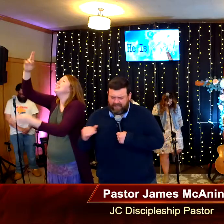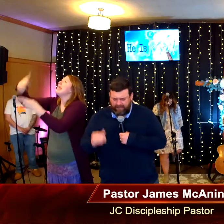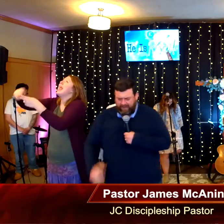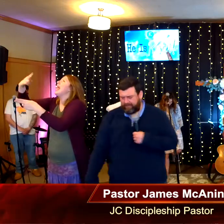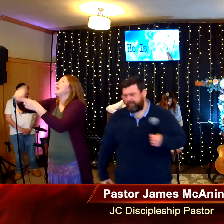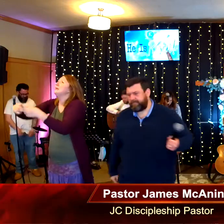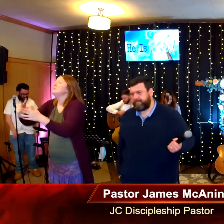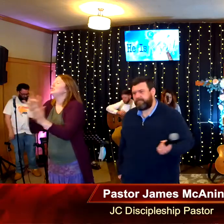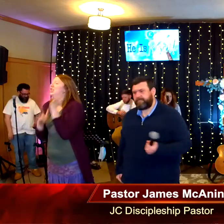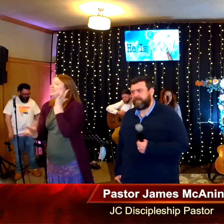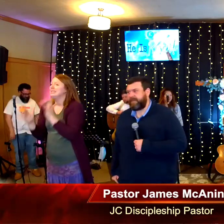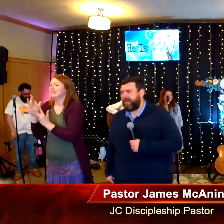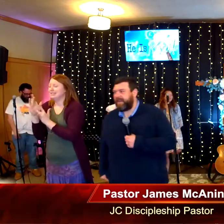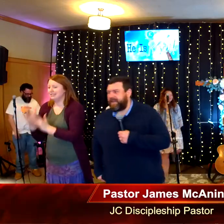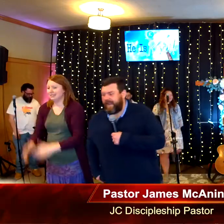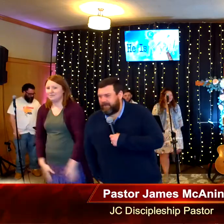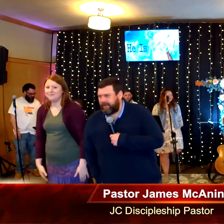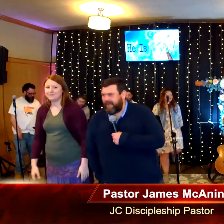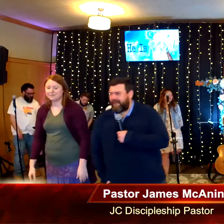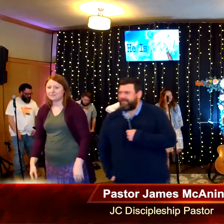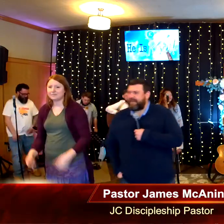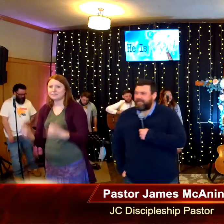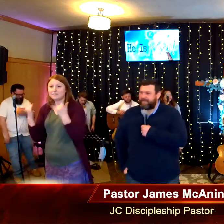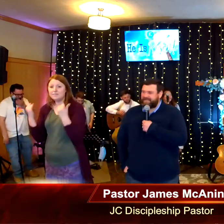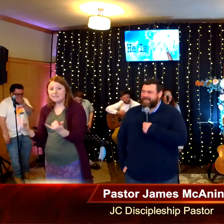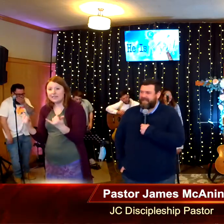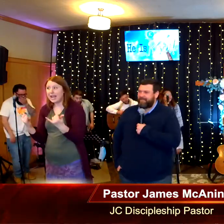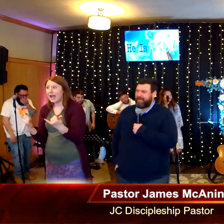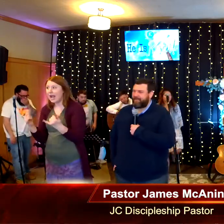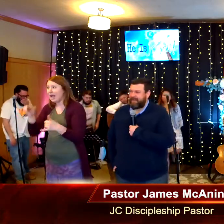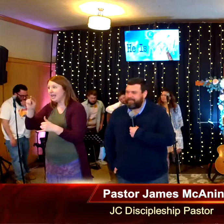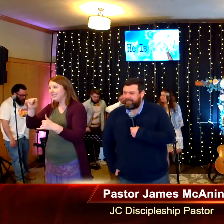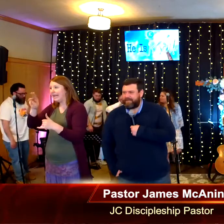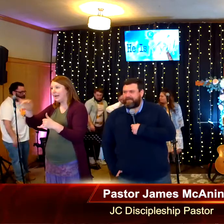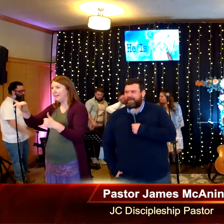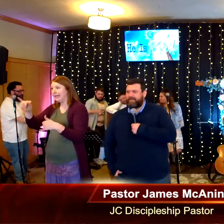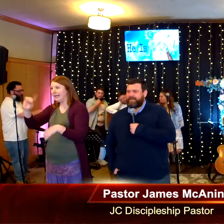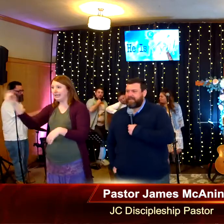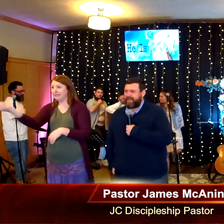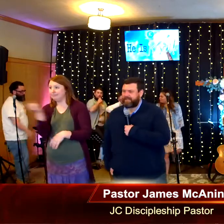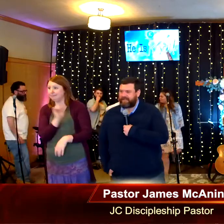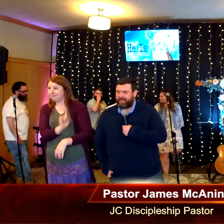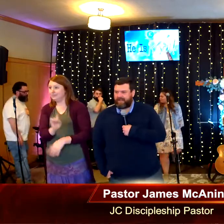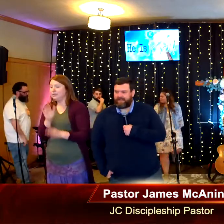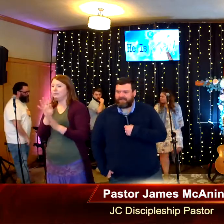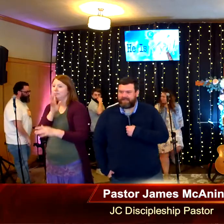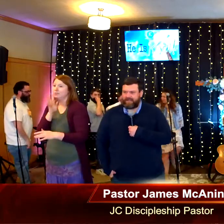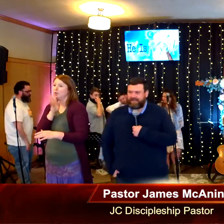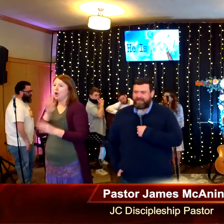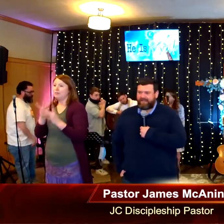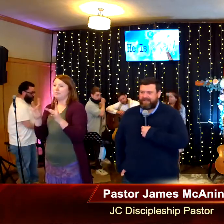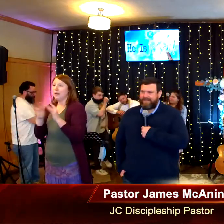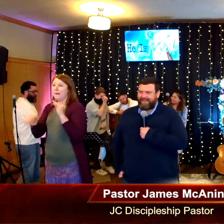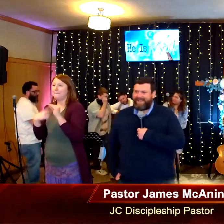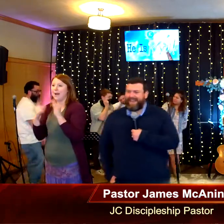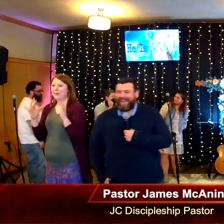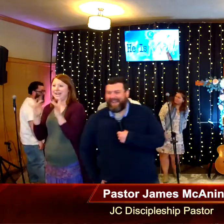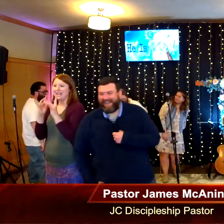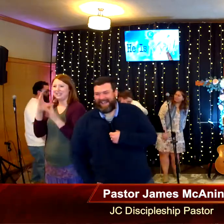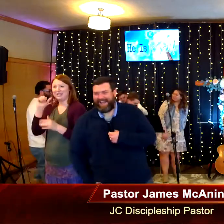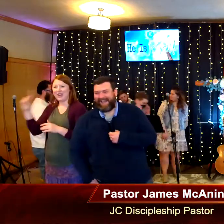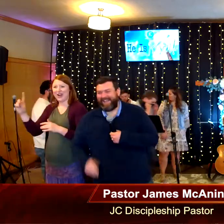Jesus. Amen. Now we have Miss Tim coming up to talk about the connection cards.